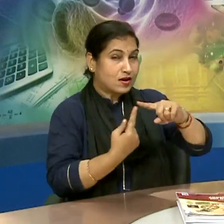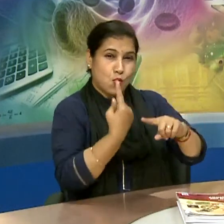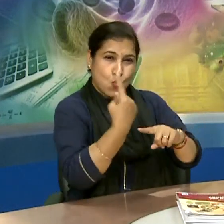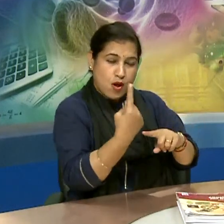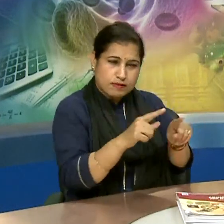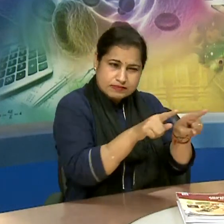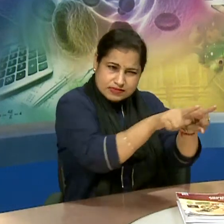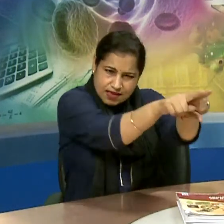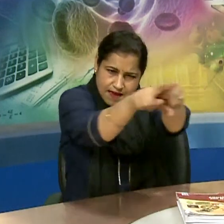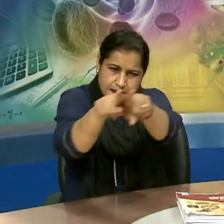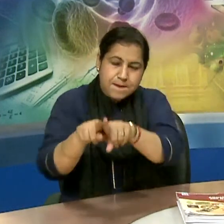arises.